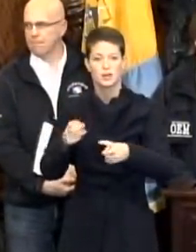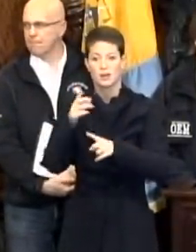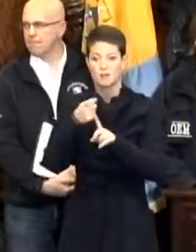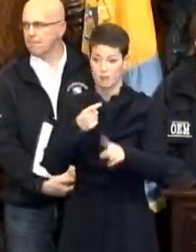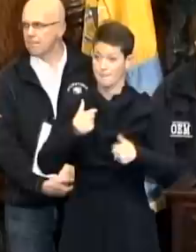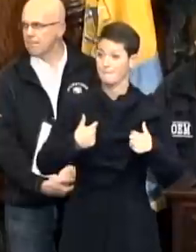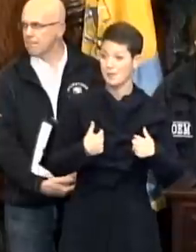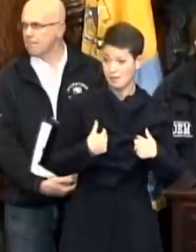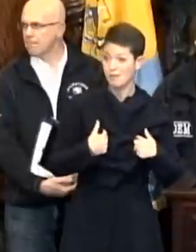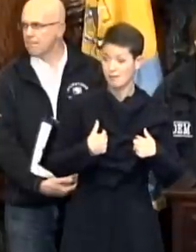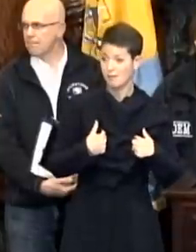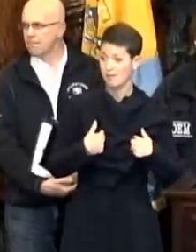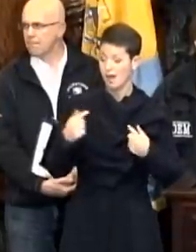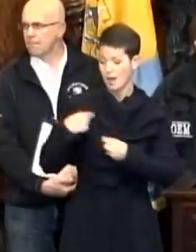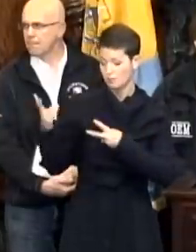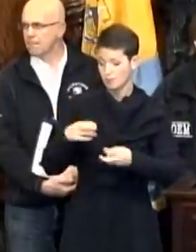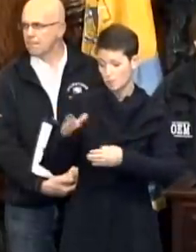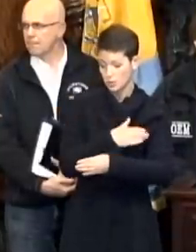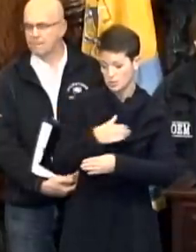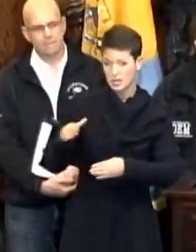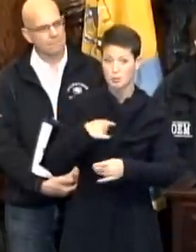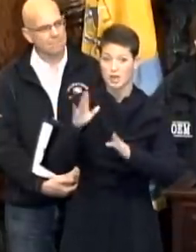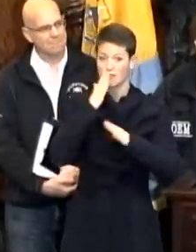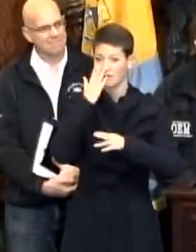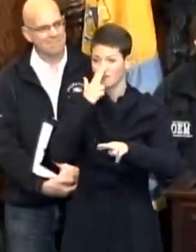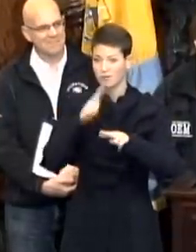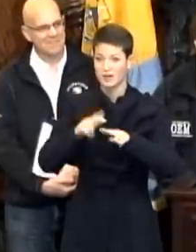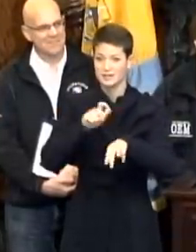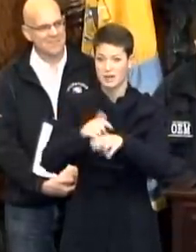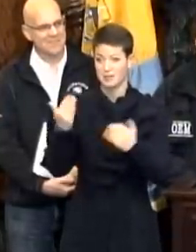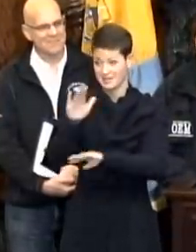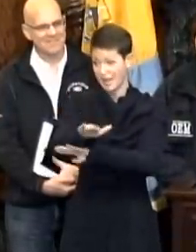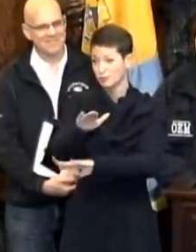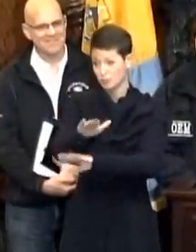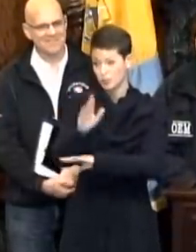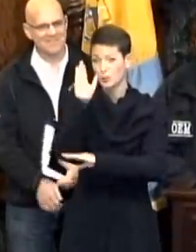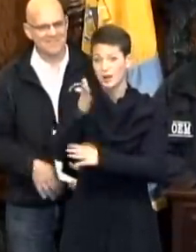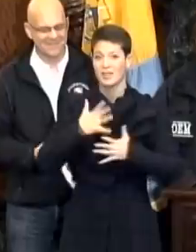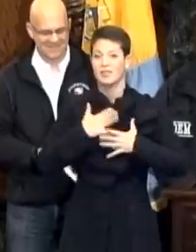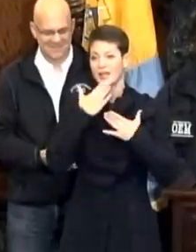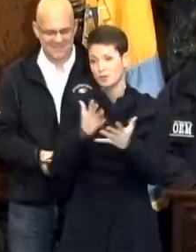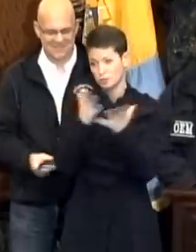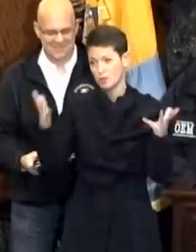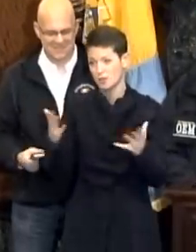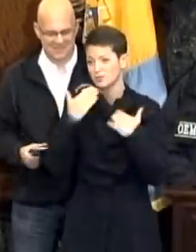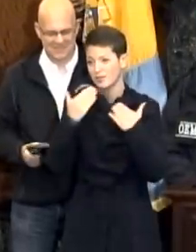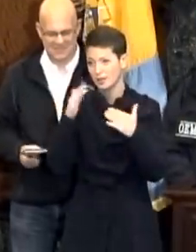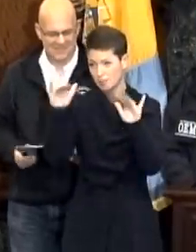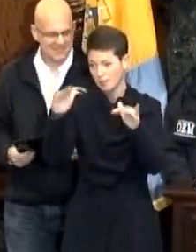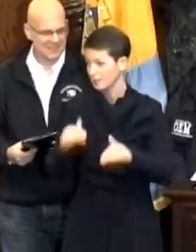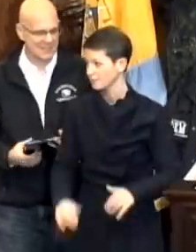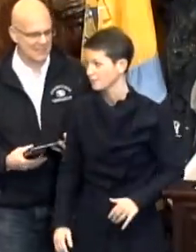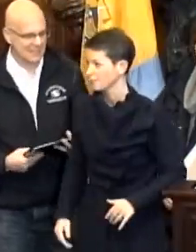me, and we're going to have a really good time here this afternoon. Thank you very much. Bye-bye.